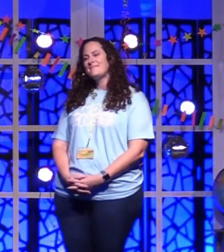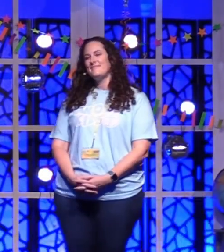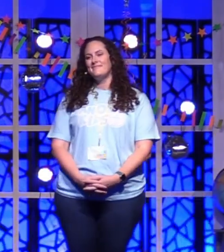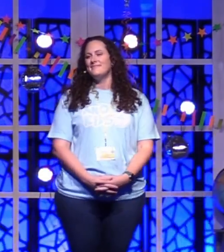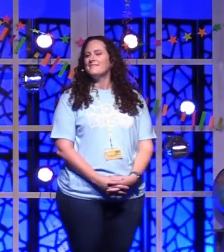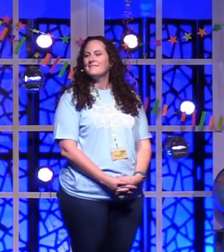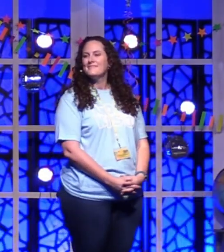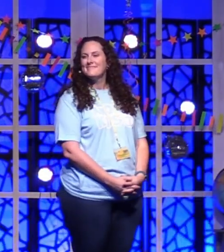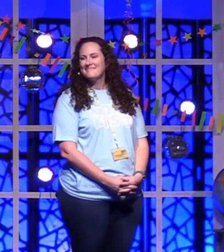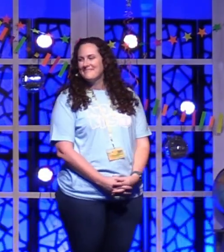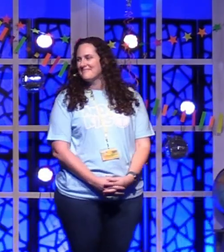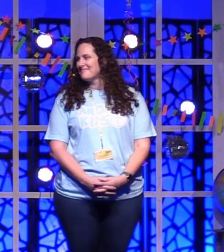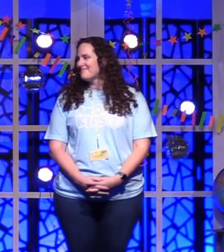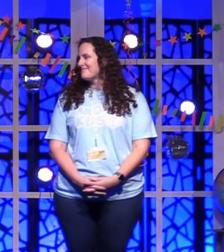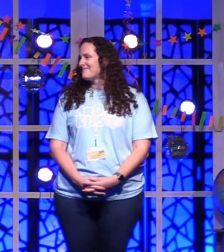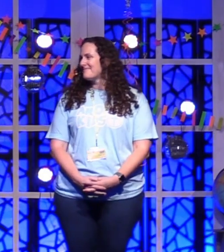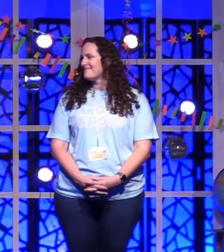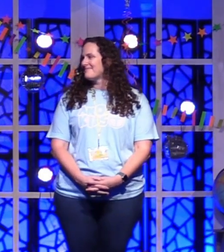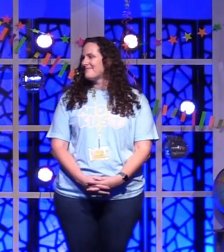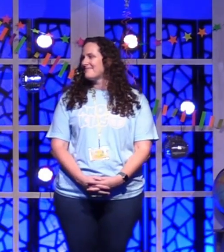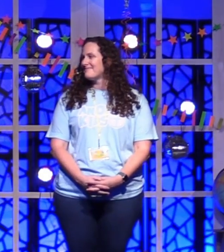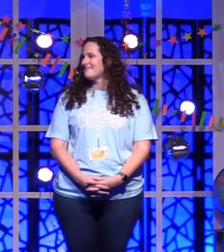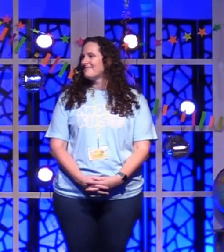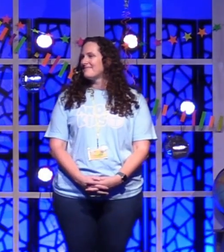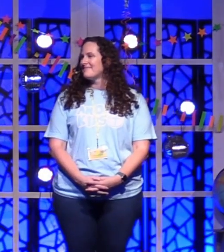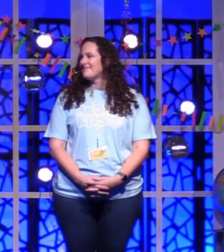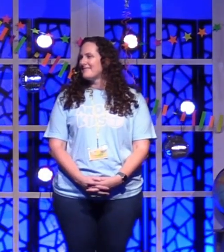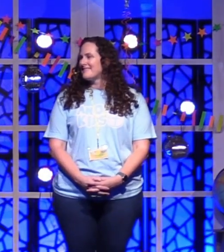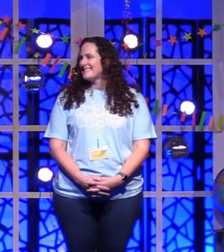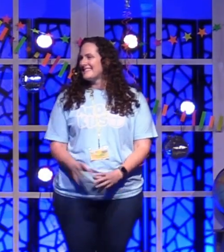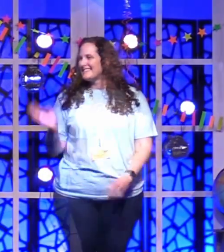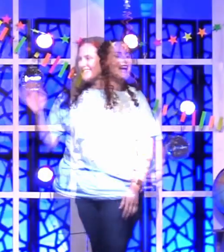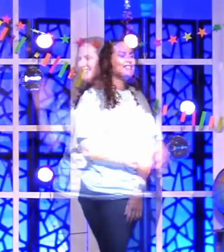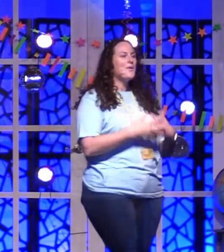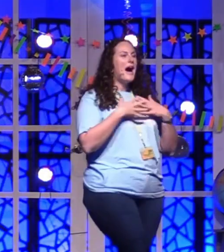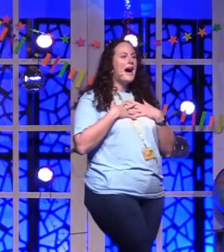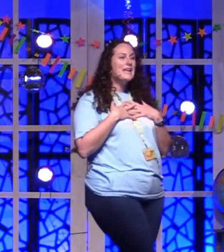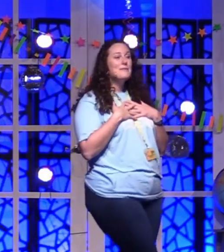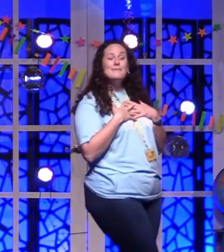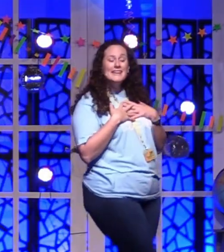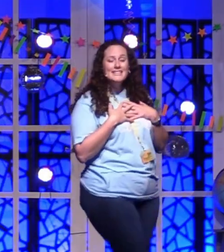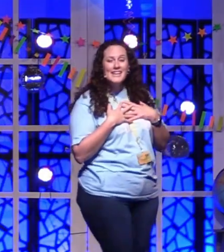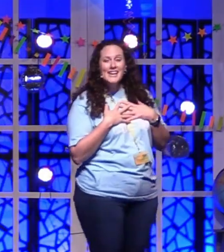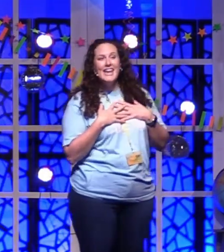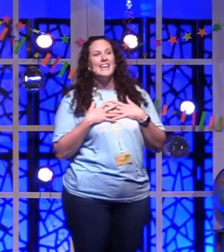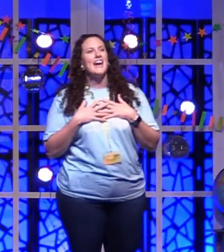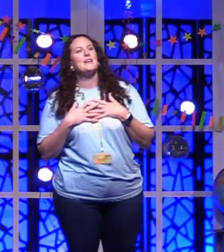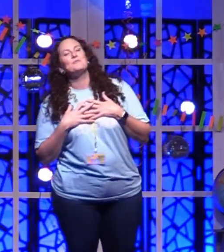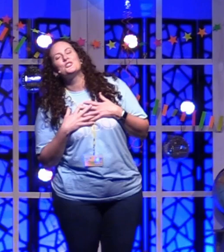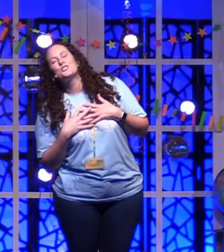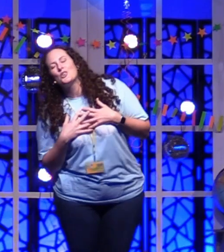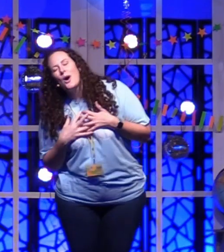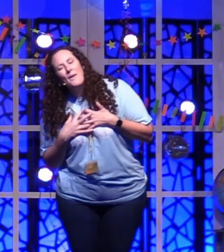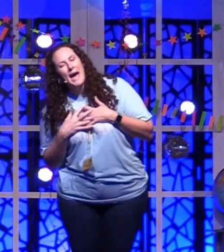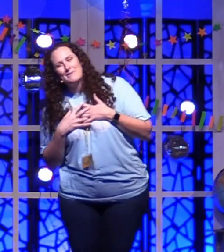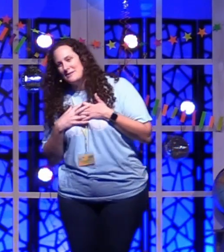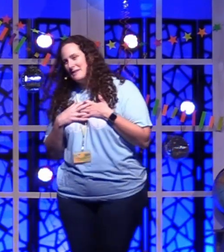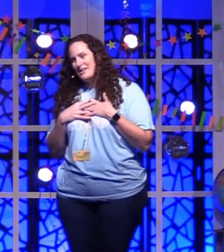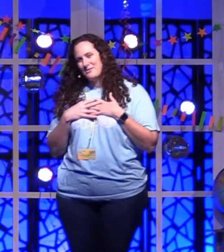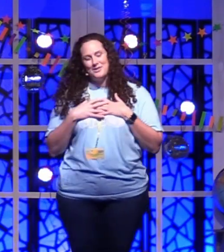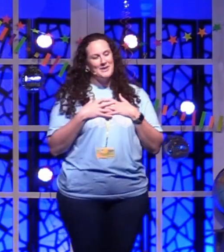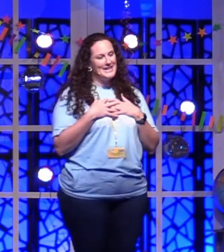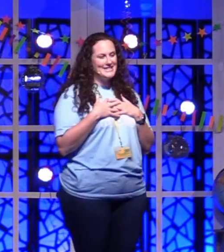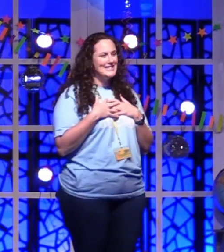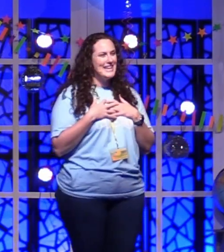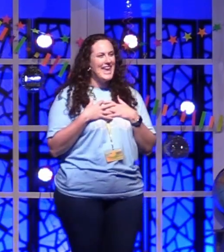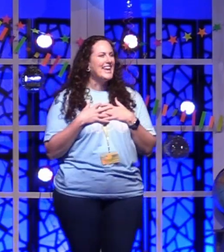getting easier and easier to find joy all around you, don't you think? So I am Amanda, and I am so happy to be